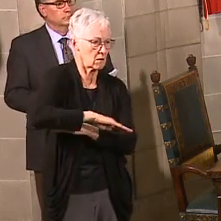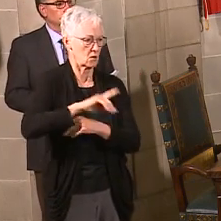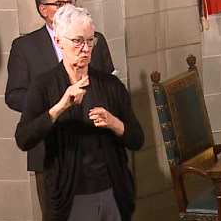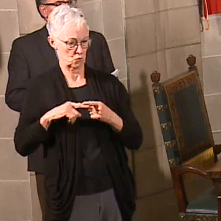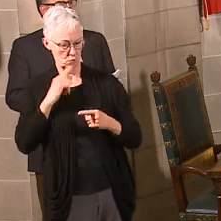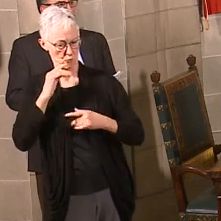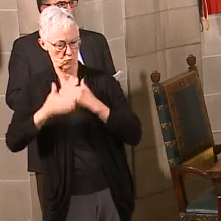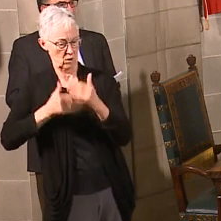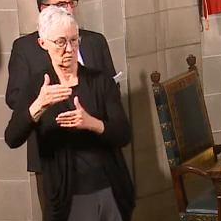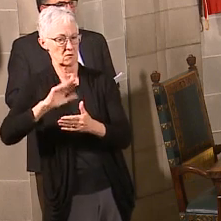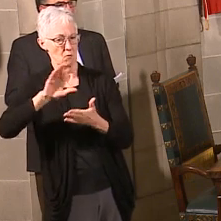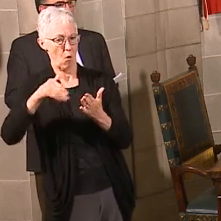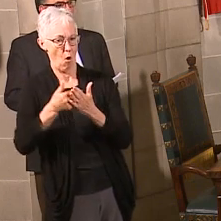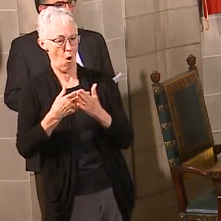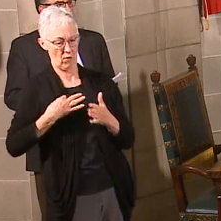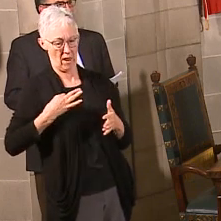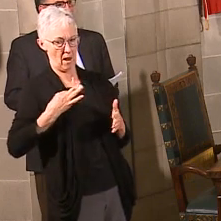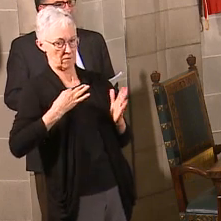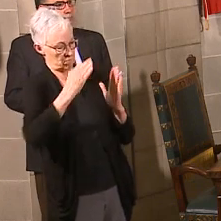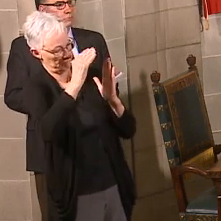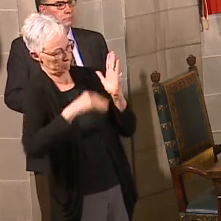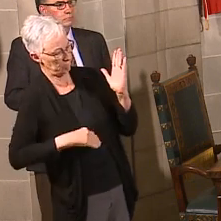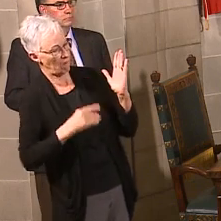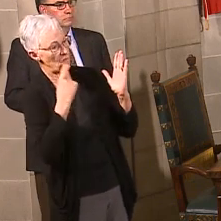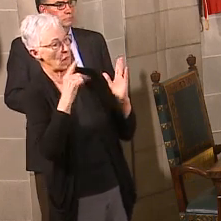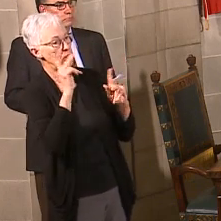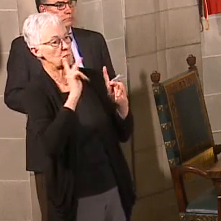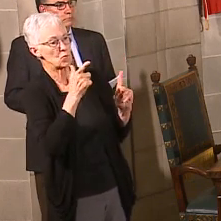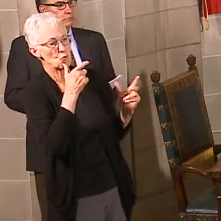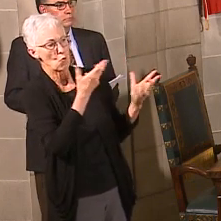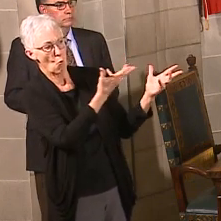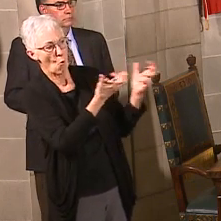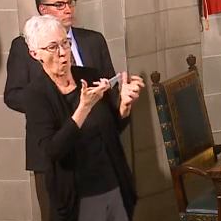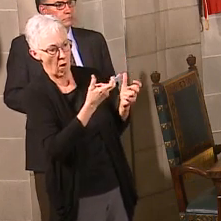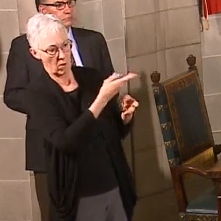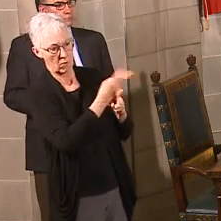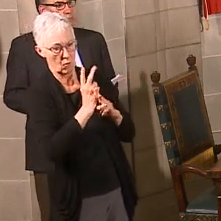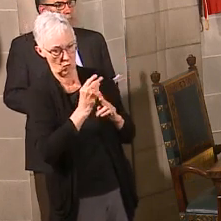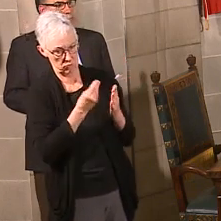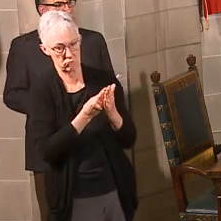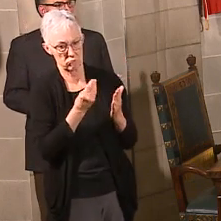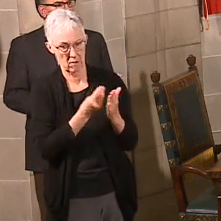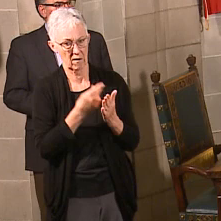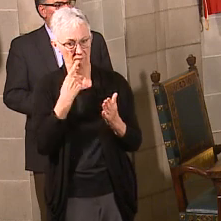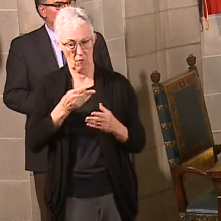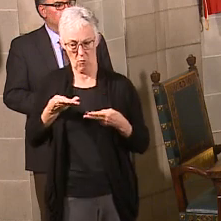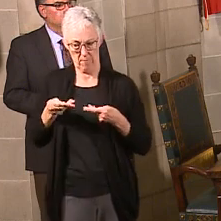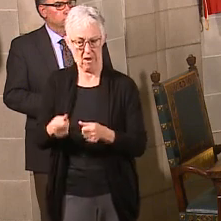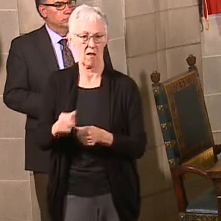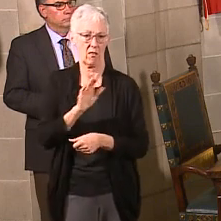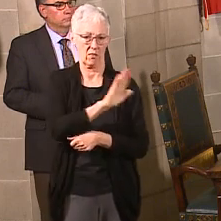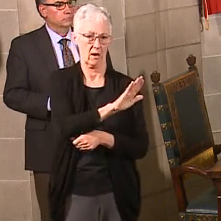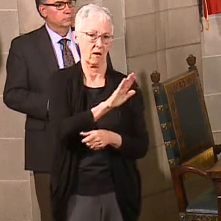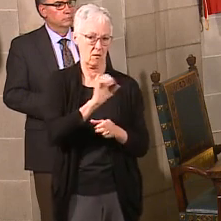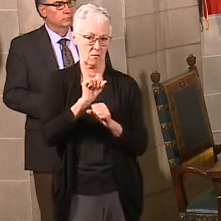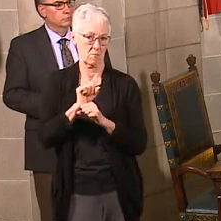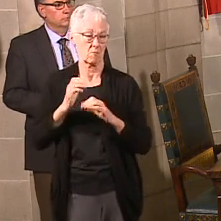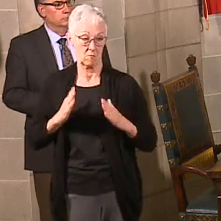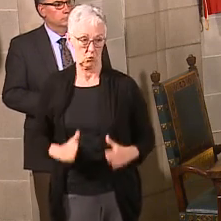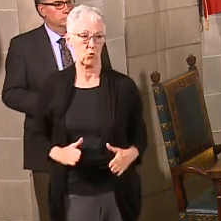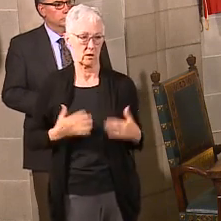Nebraska is still number one in the dollars or the percent of payroll that is being covered, rather, here in the state of Nebraska with over $3 billion.